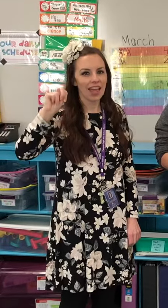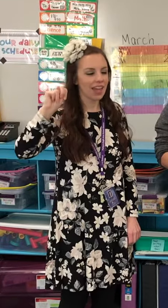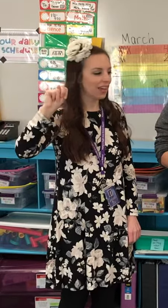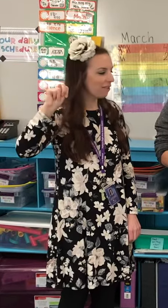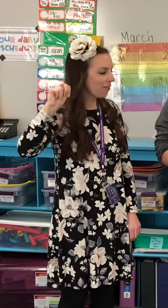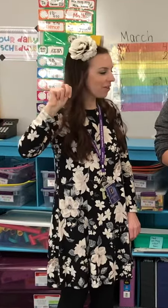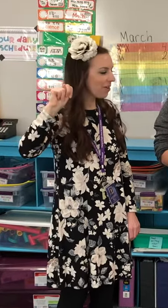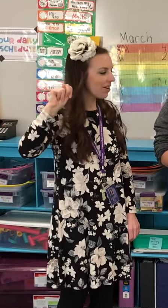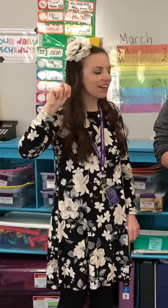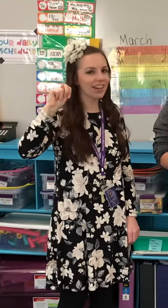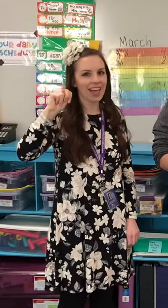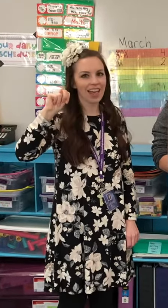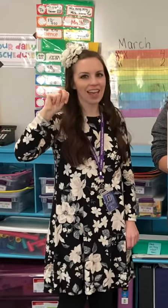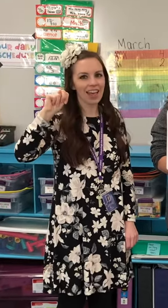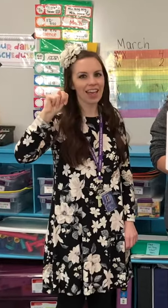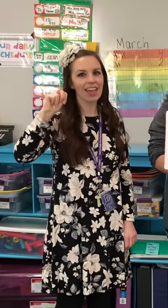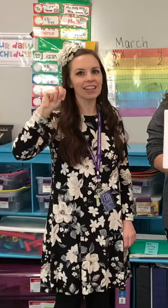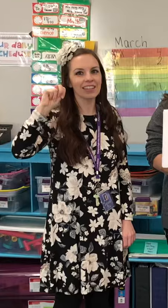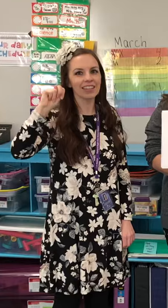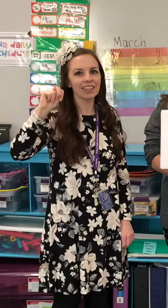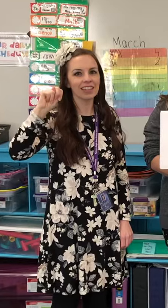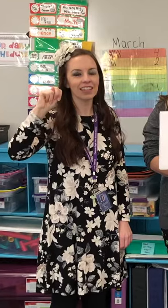N for nest.